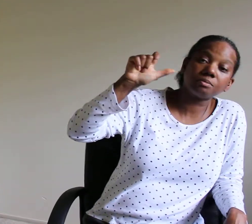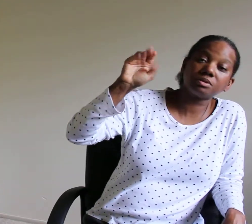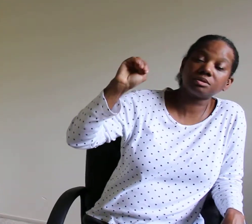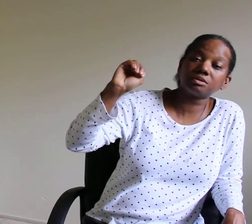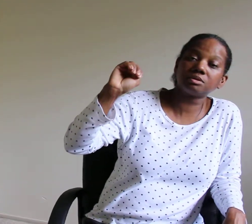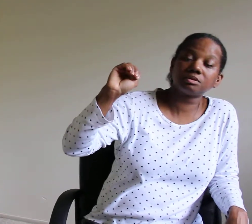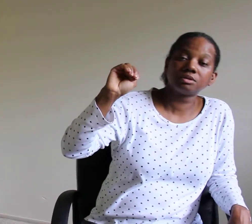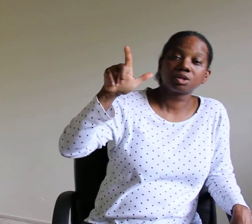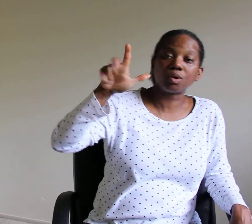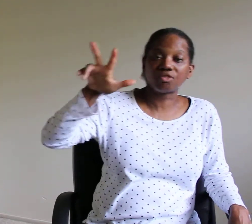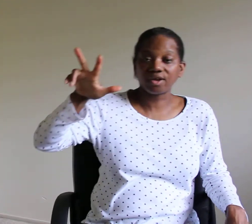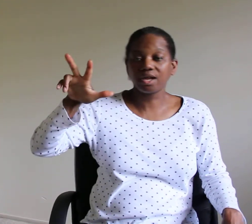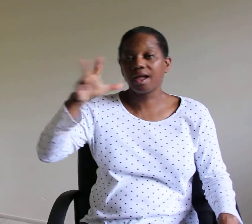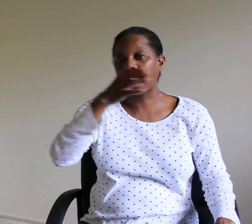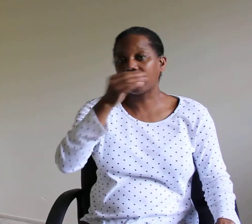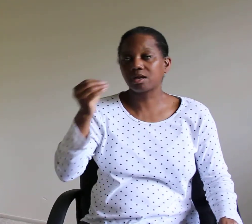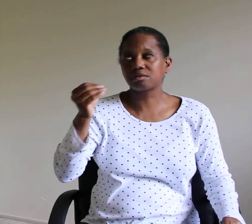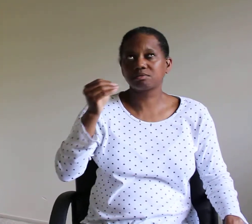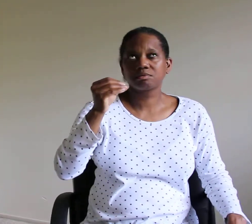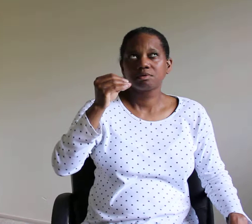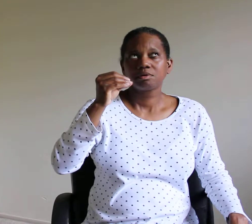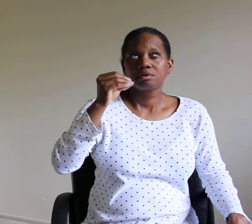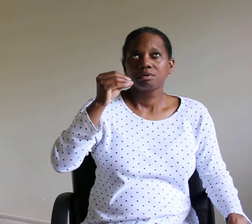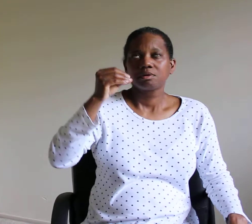Psalms 23 and